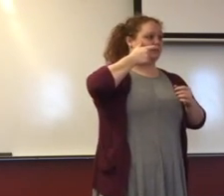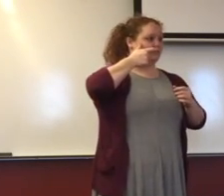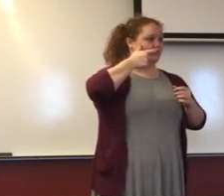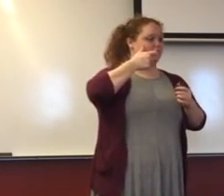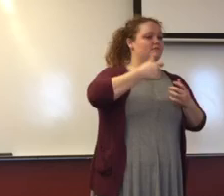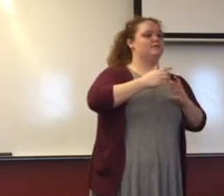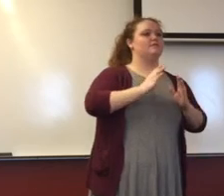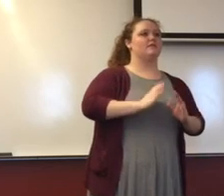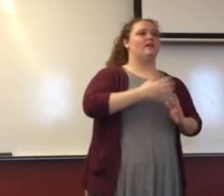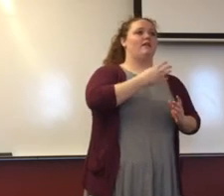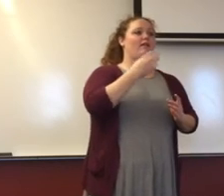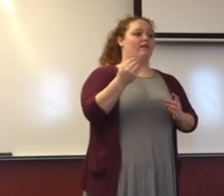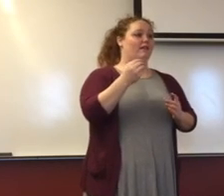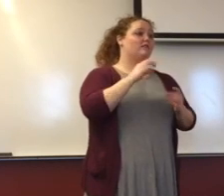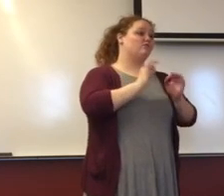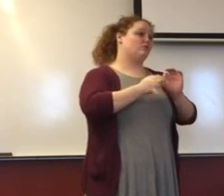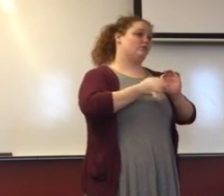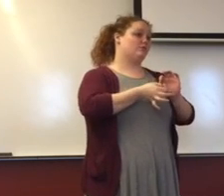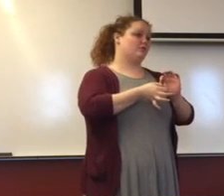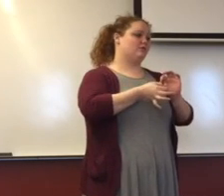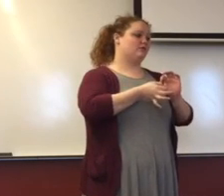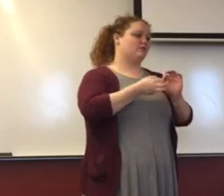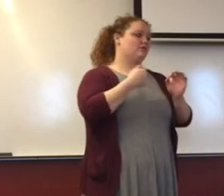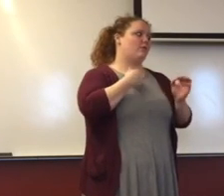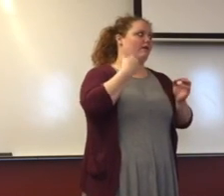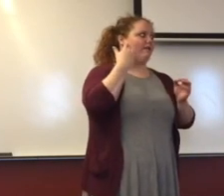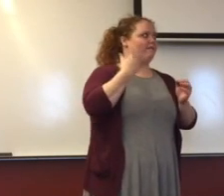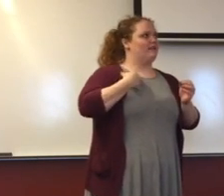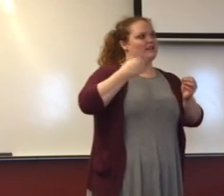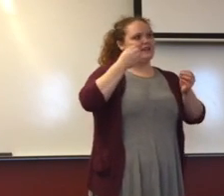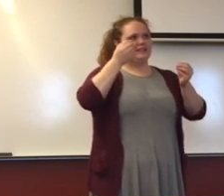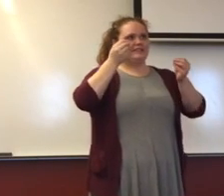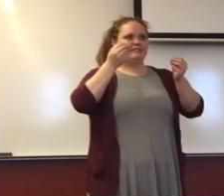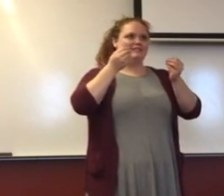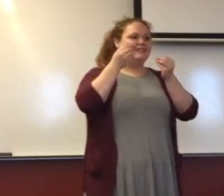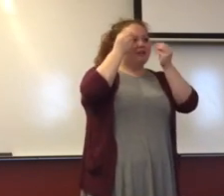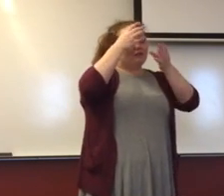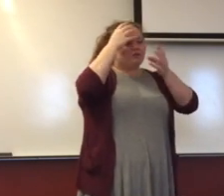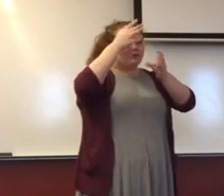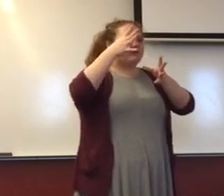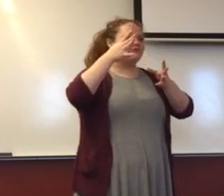get from you, yourself, that I pass along to everybody else, but I interpret, like,